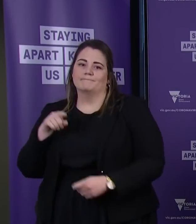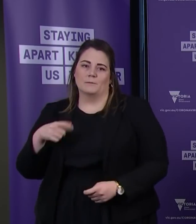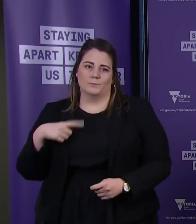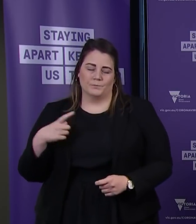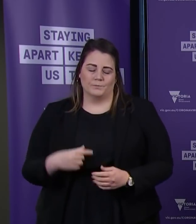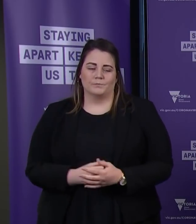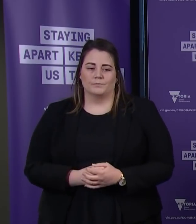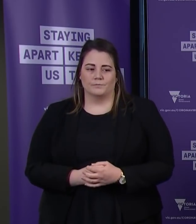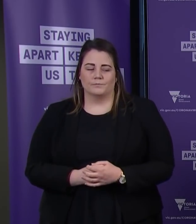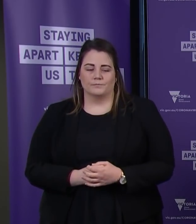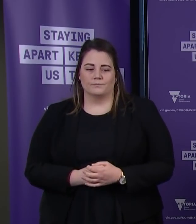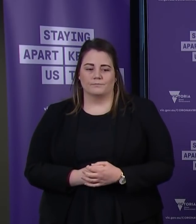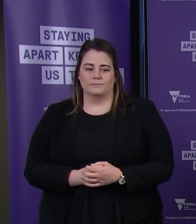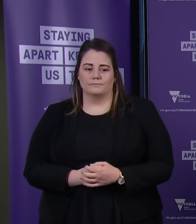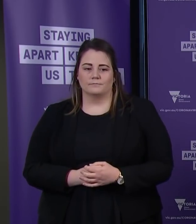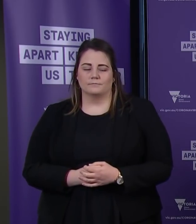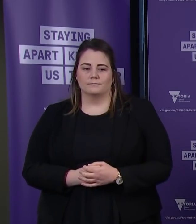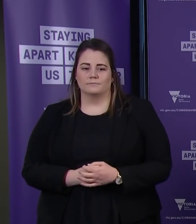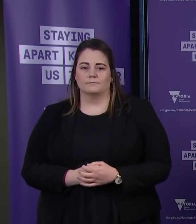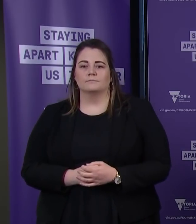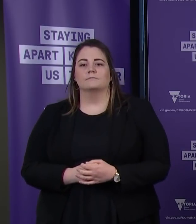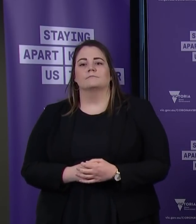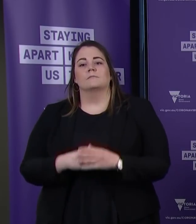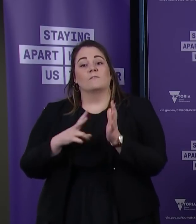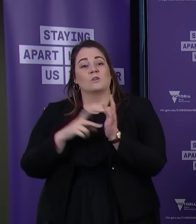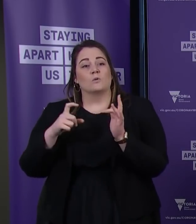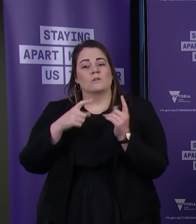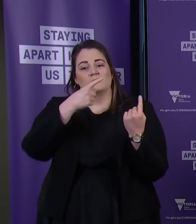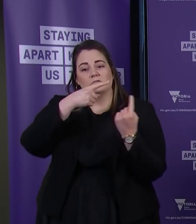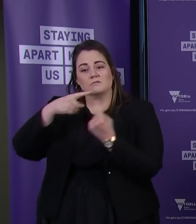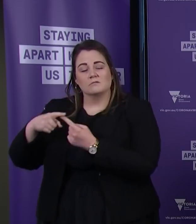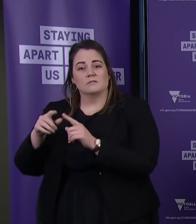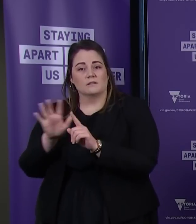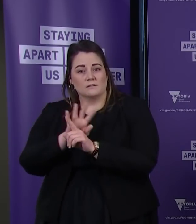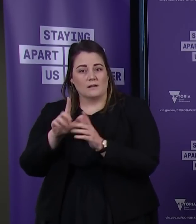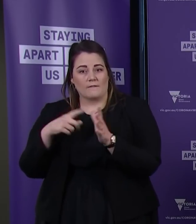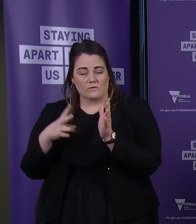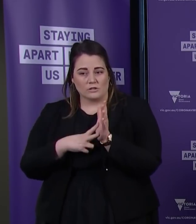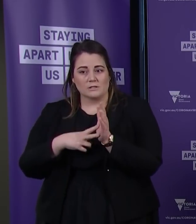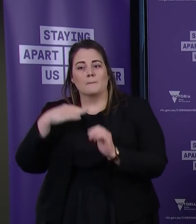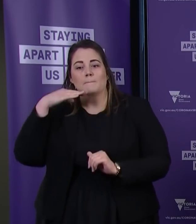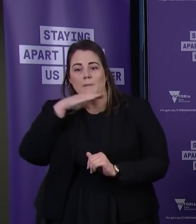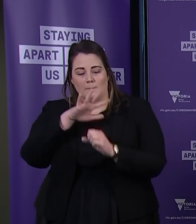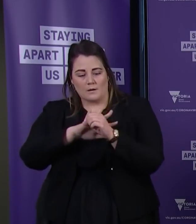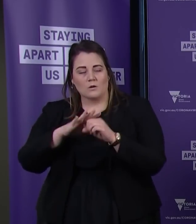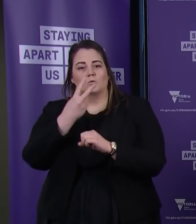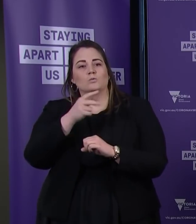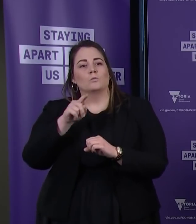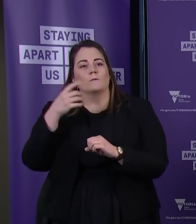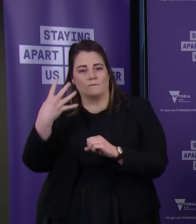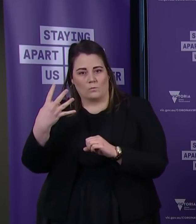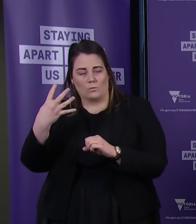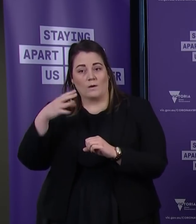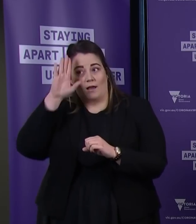Victoria's average infection rolling rates are currently Metropolitan Melbourne 2.4, Regional